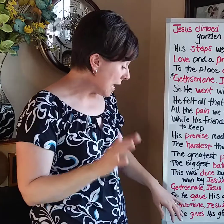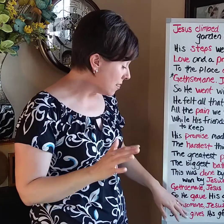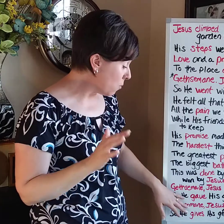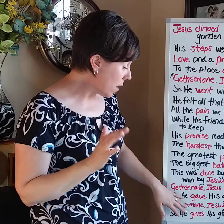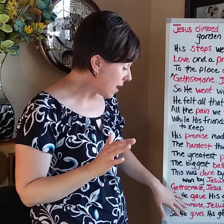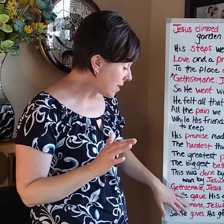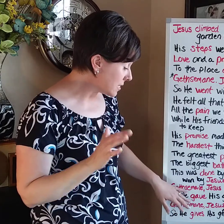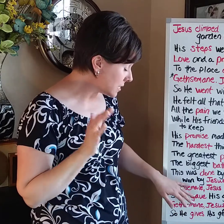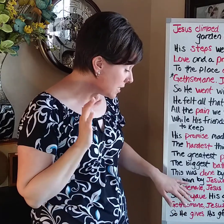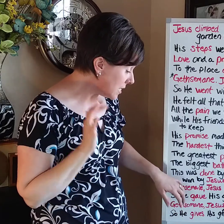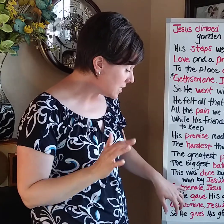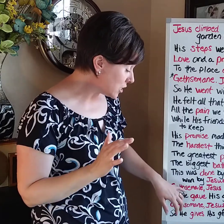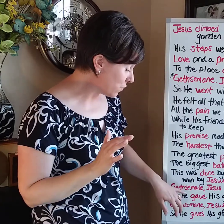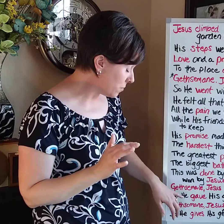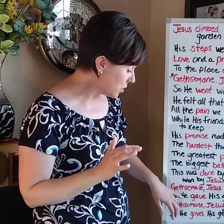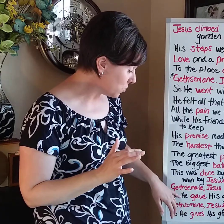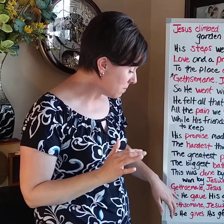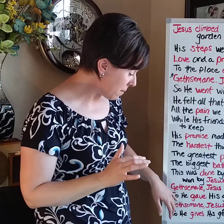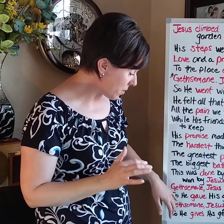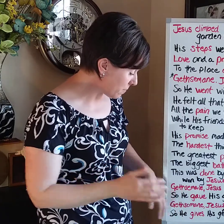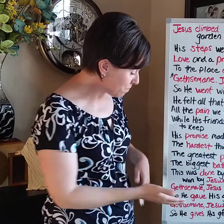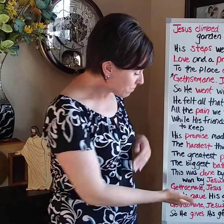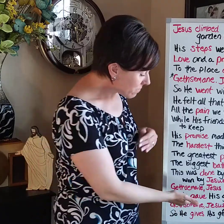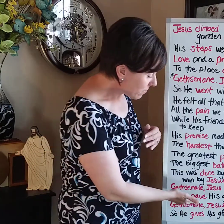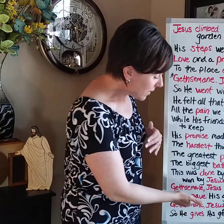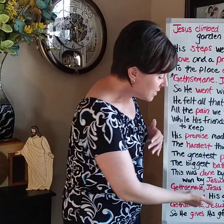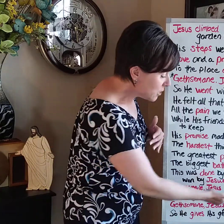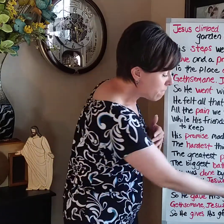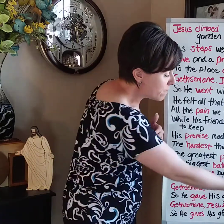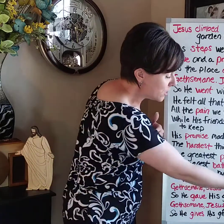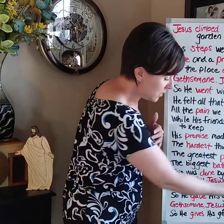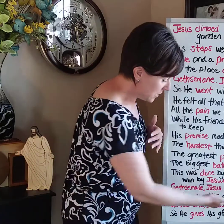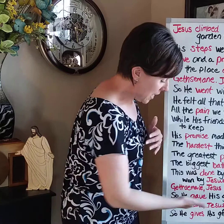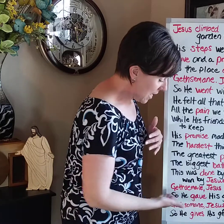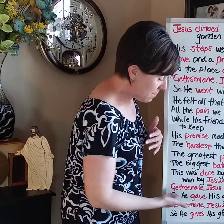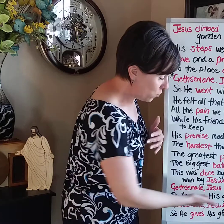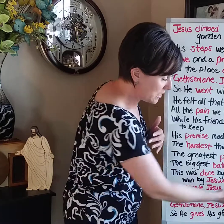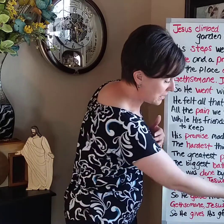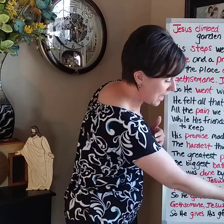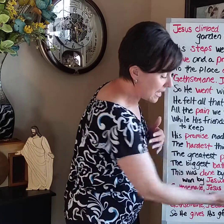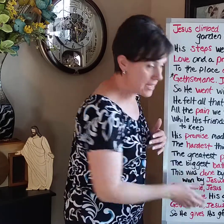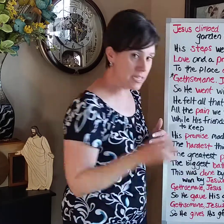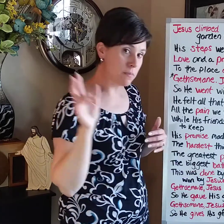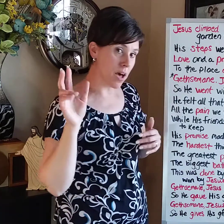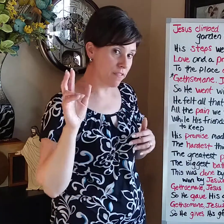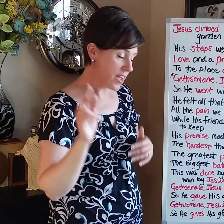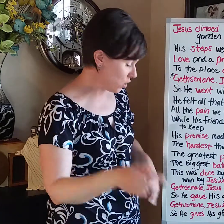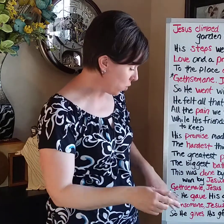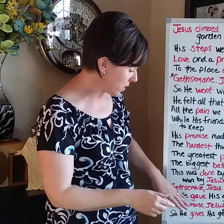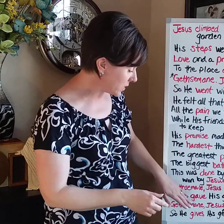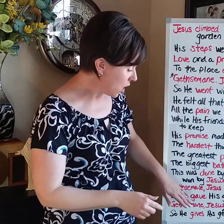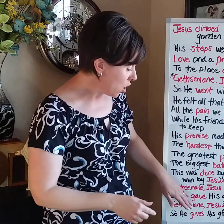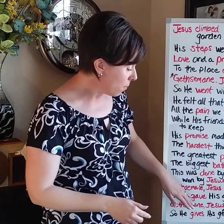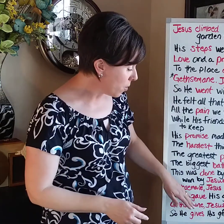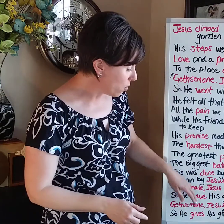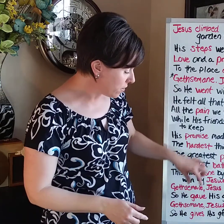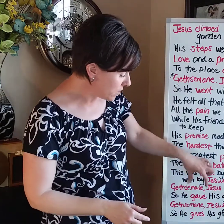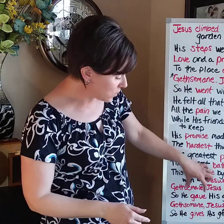the way that's easiest for me to remember is the first time we say it in this modified chorus, both of these